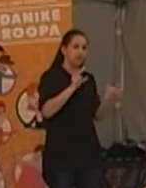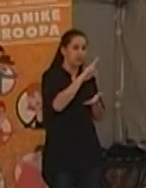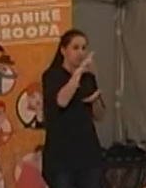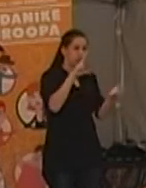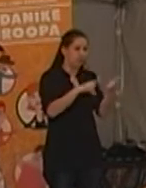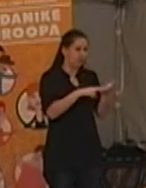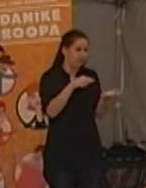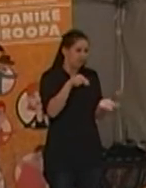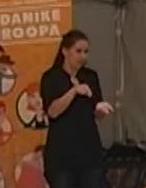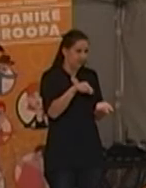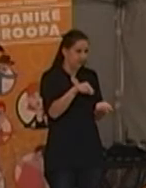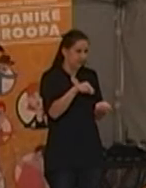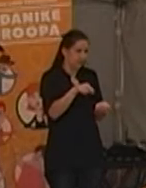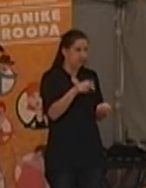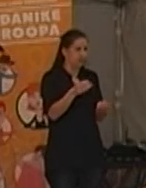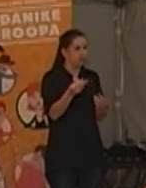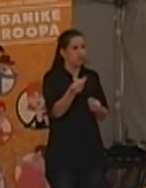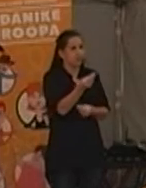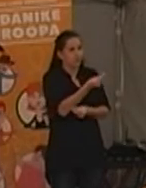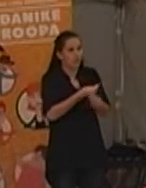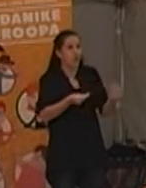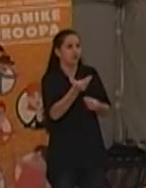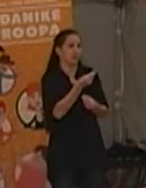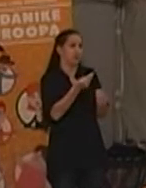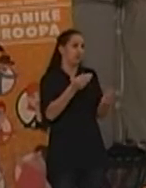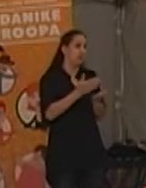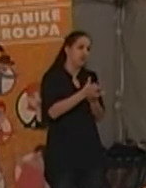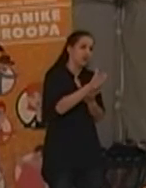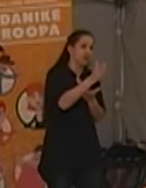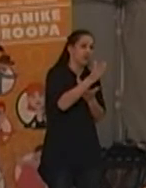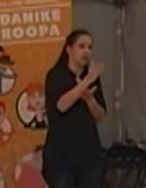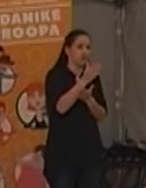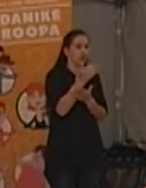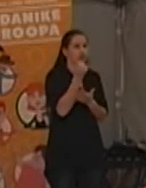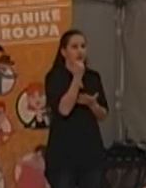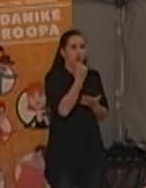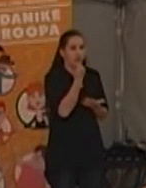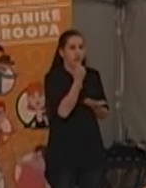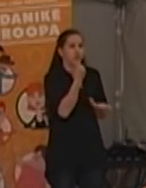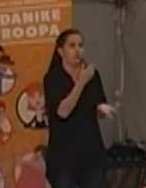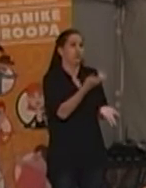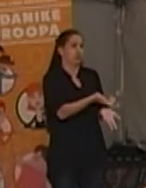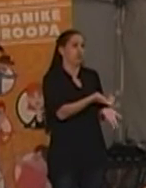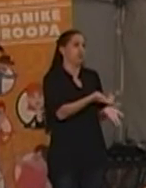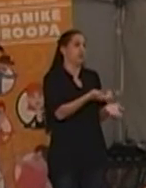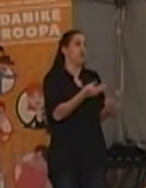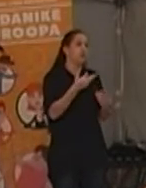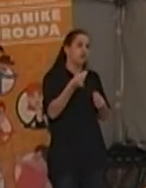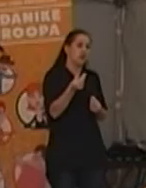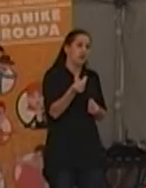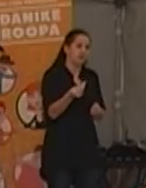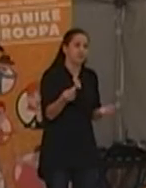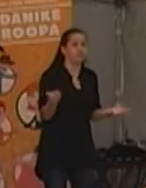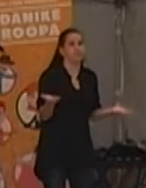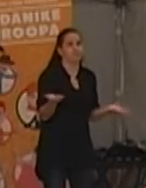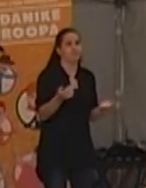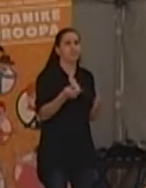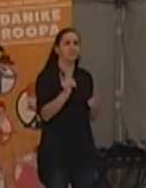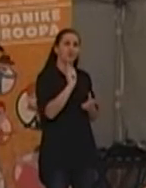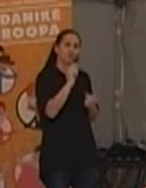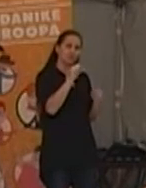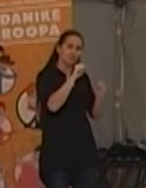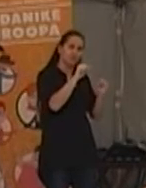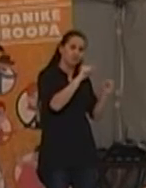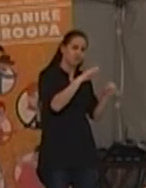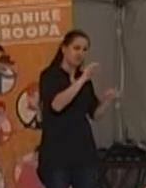terms of politics, economics, ethnic tensions, nationalism? What kind of choices do we have in front of us